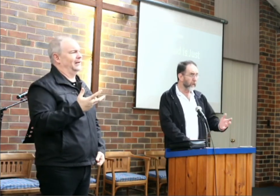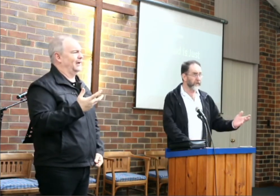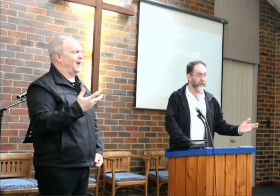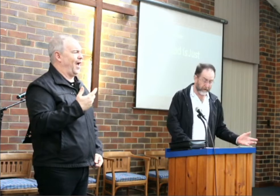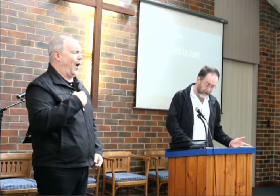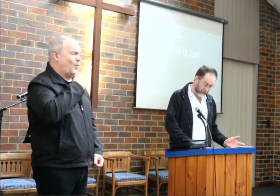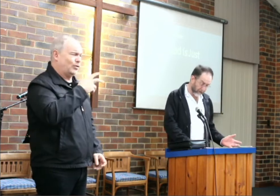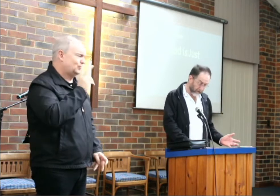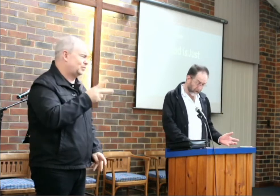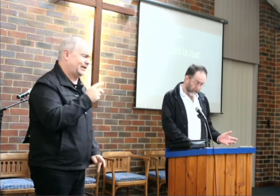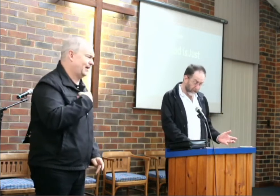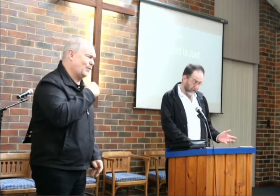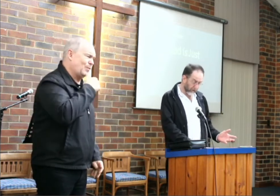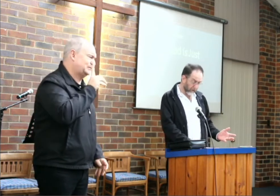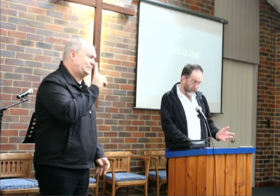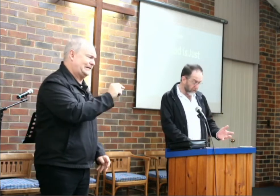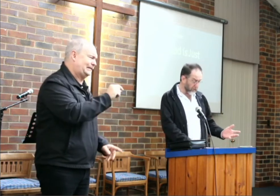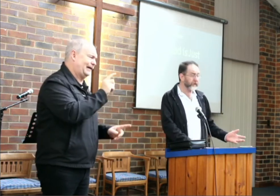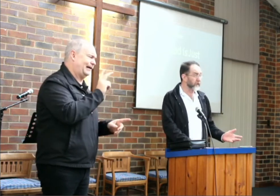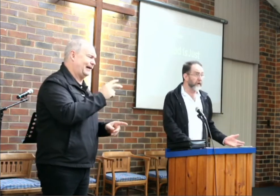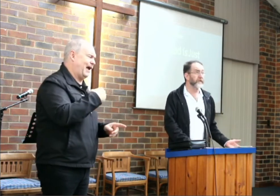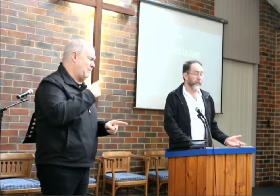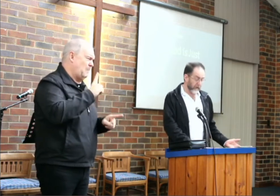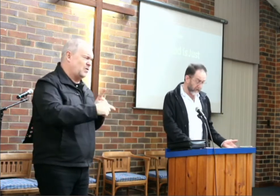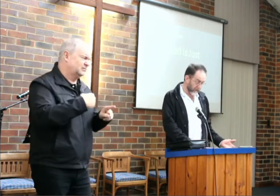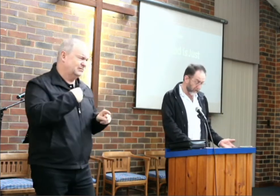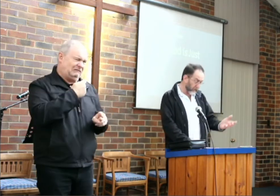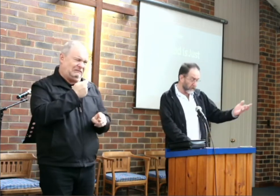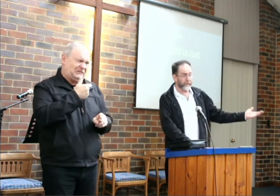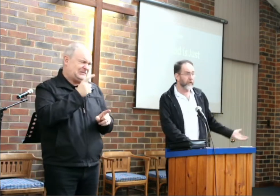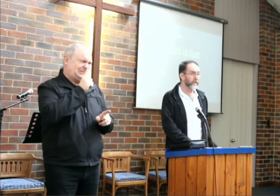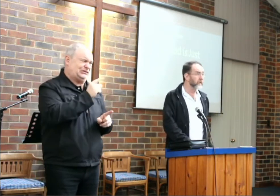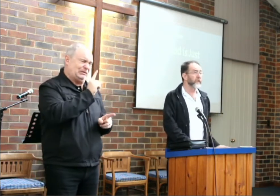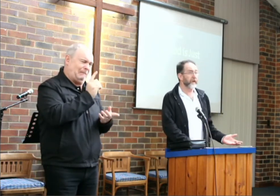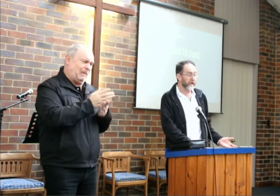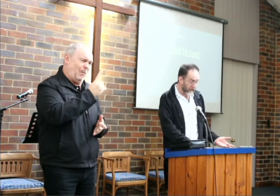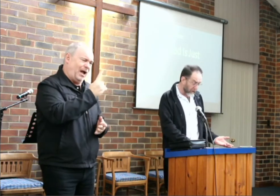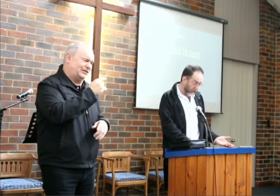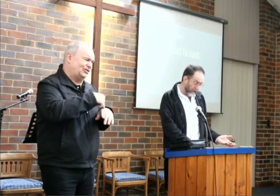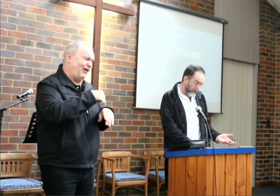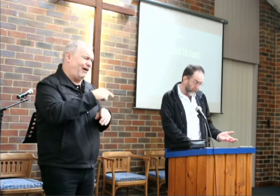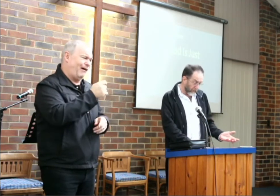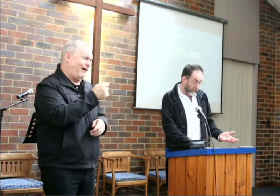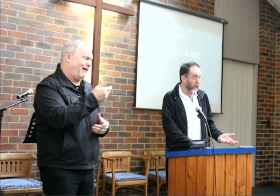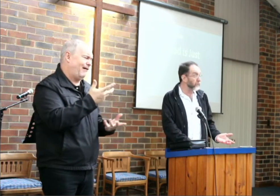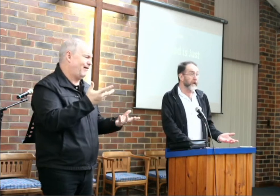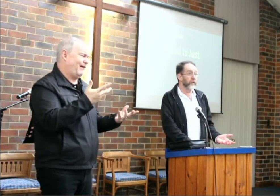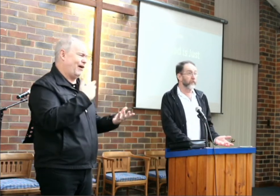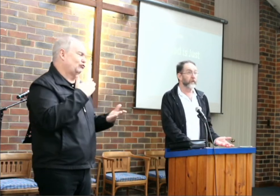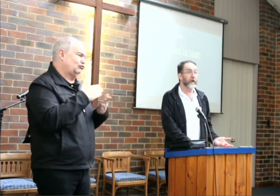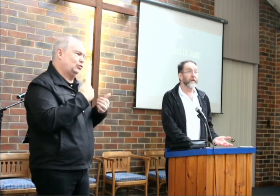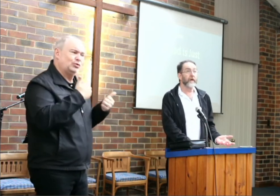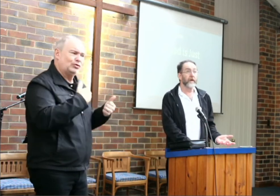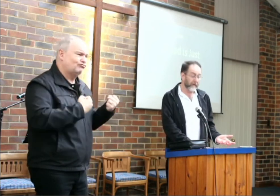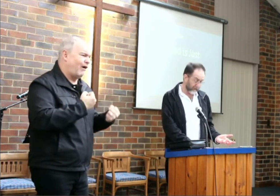I won't do it again. Look, I usually don't speed. It was just a spur of the moment thing. You know, I'm really a